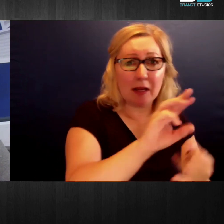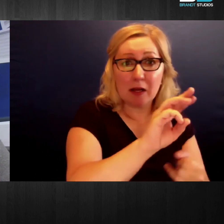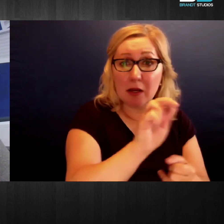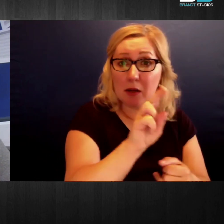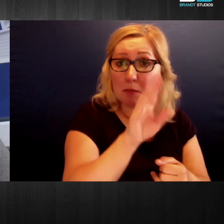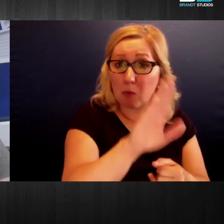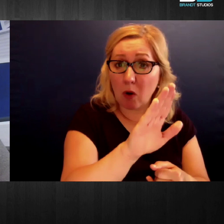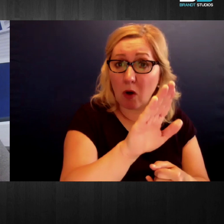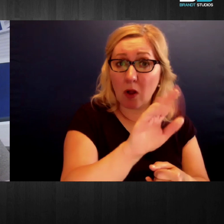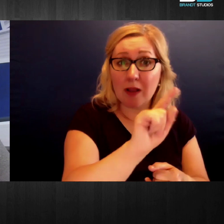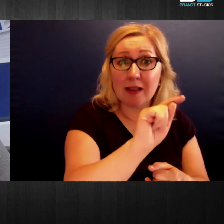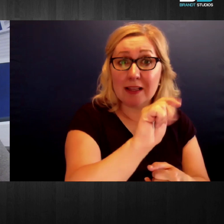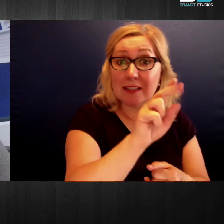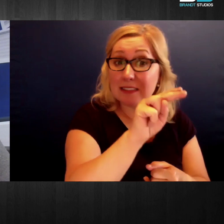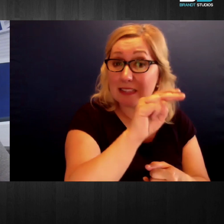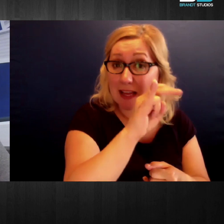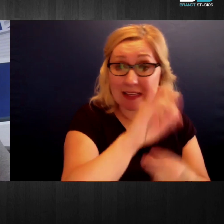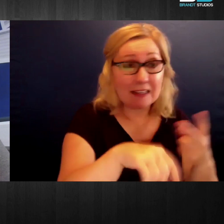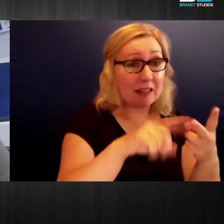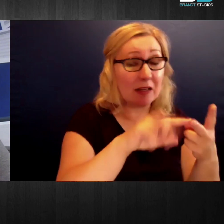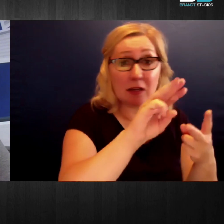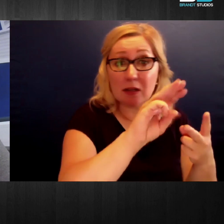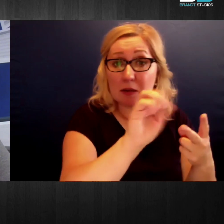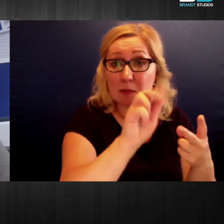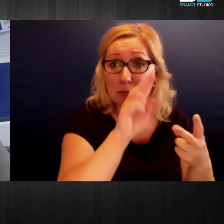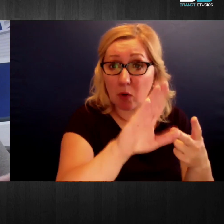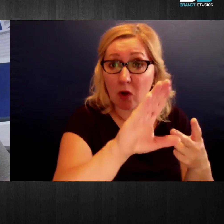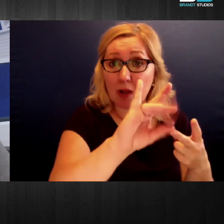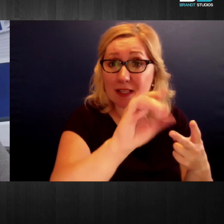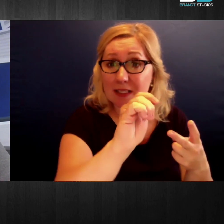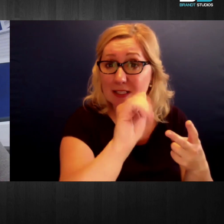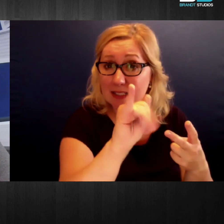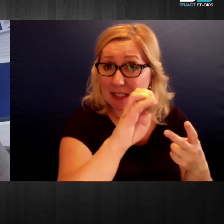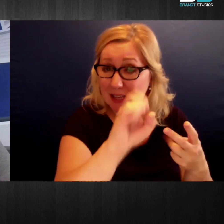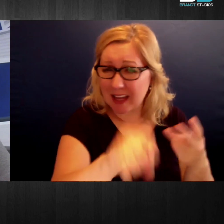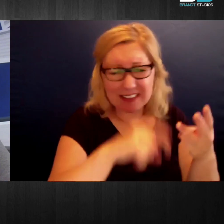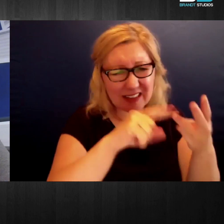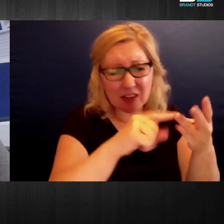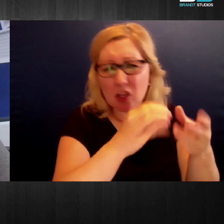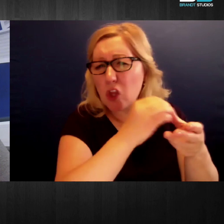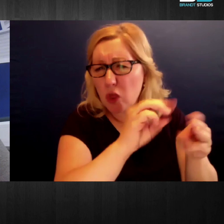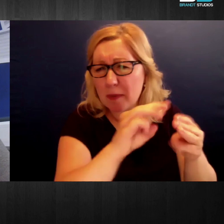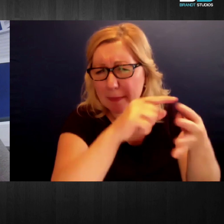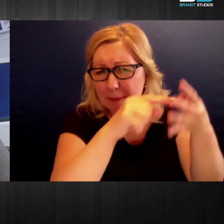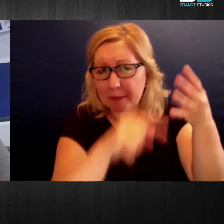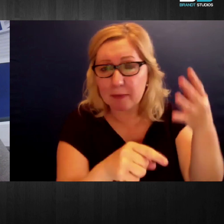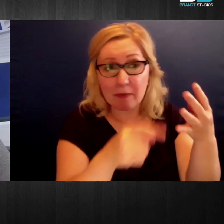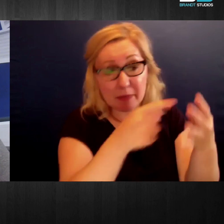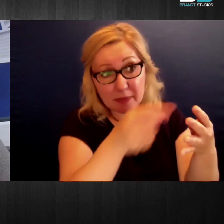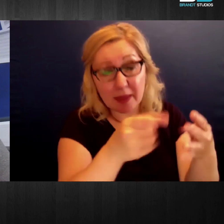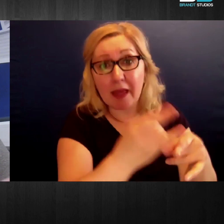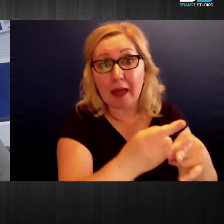Hesnan and others as well in Foréga that have been involved in kind of, I suppose, developing this program as it's come along.